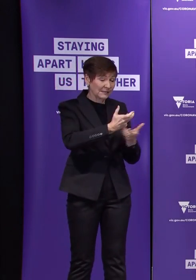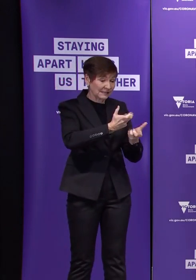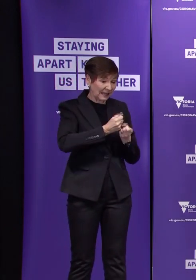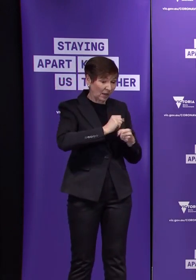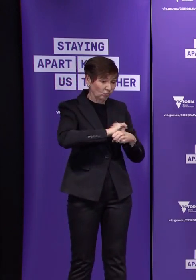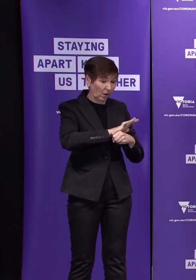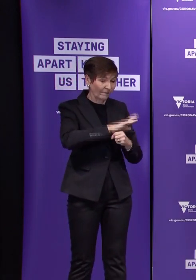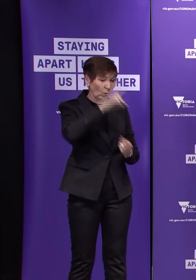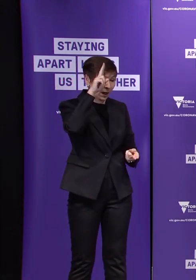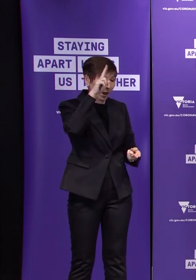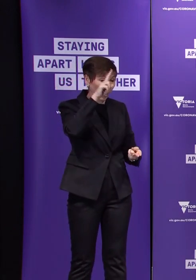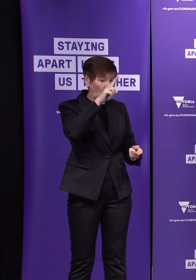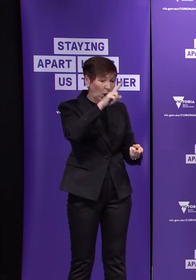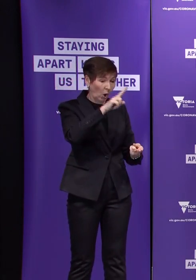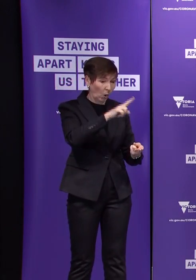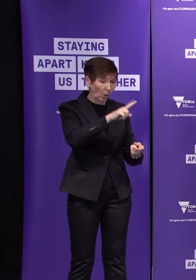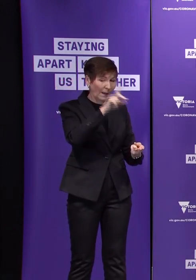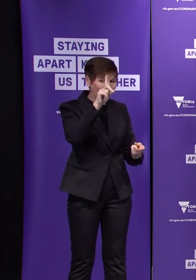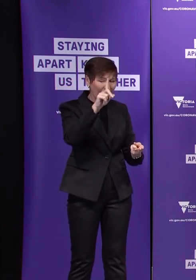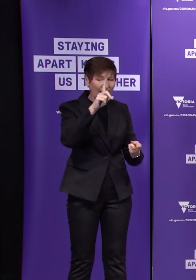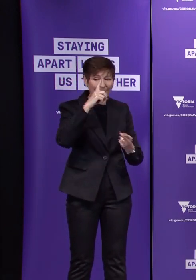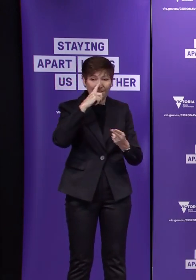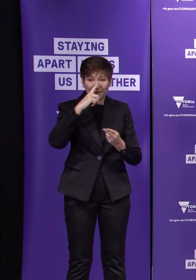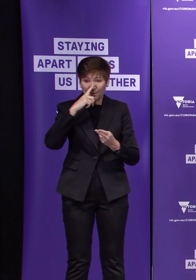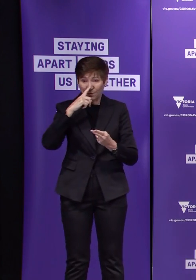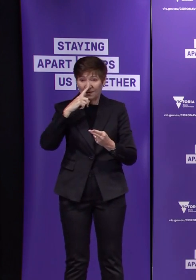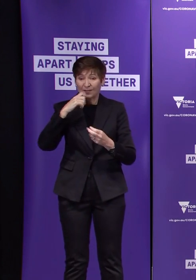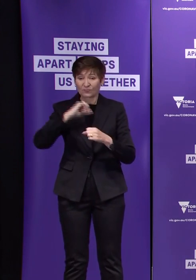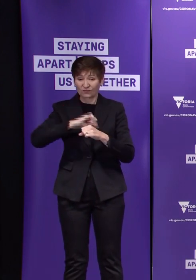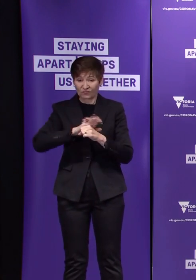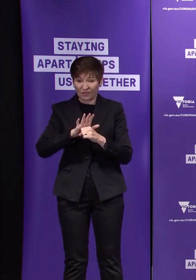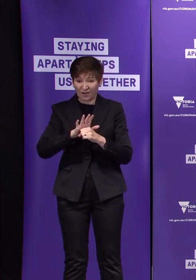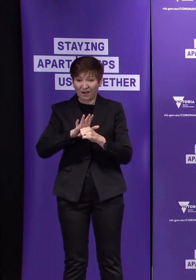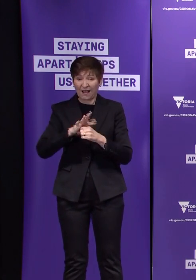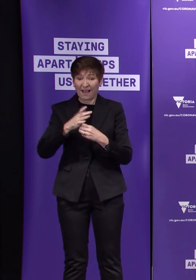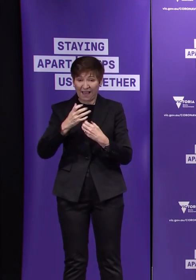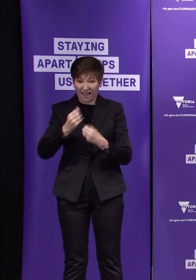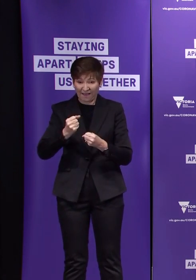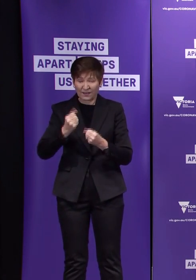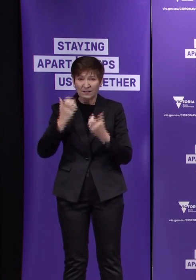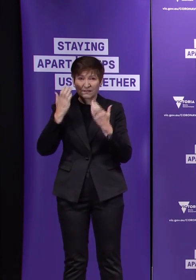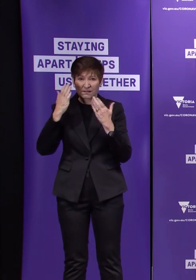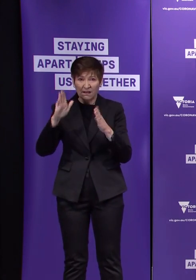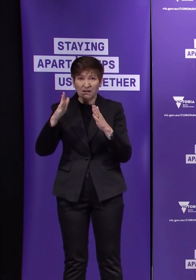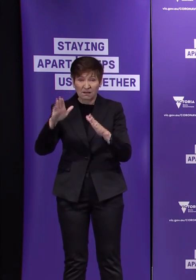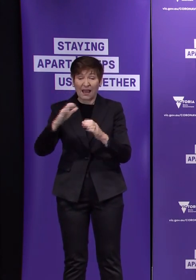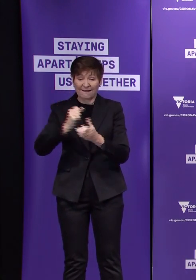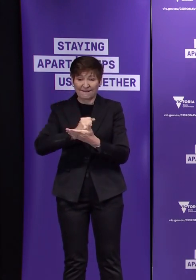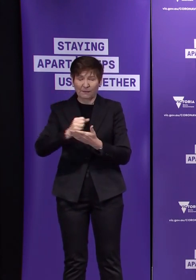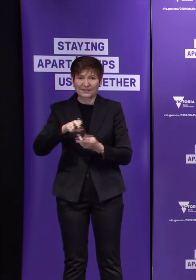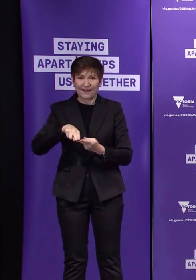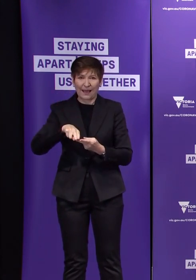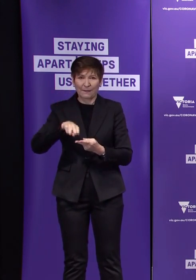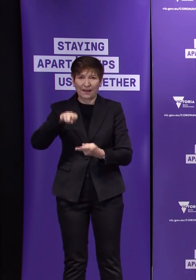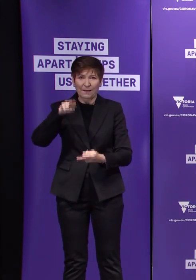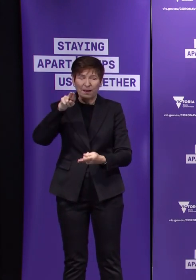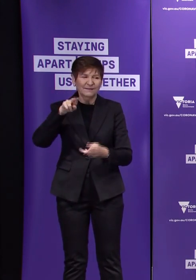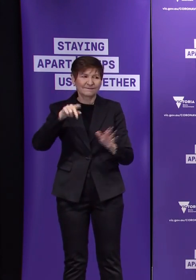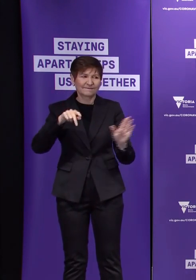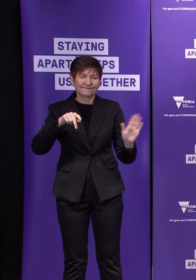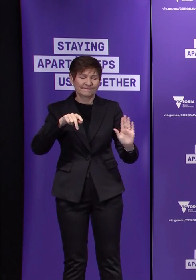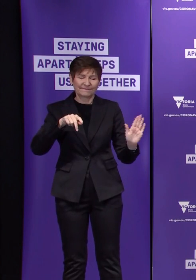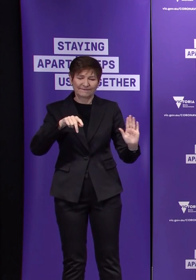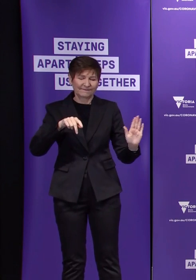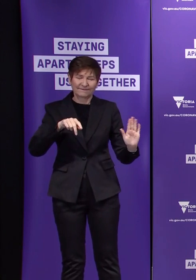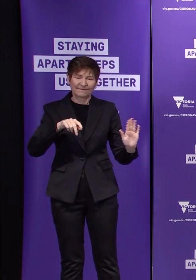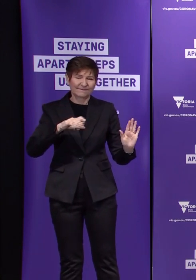there are some projections that you can make, but I wouldn't get into that debate. What I would simply say is that